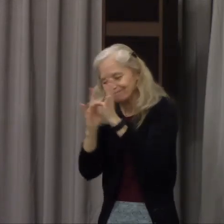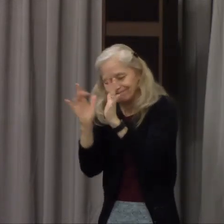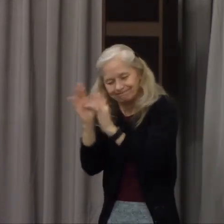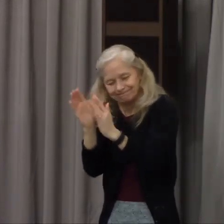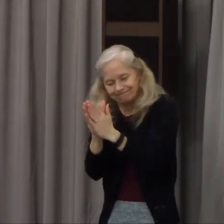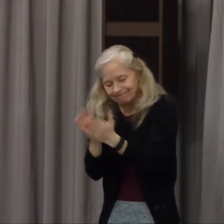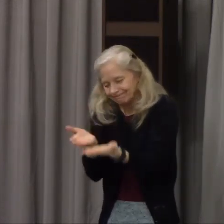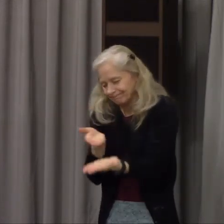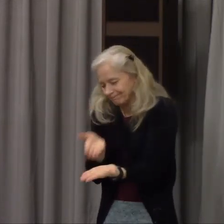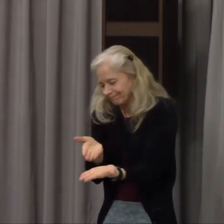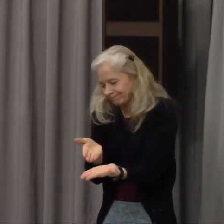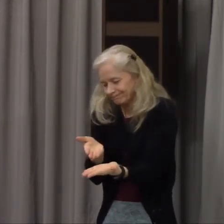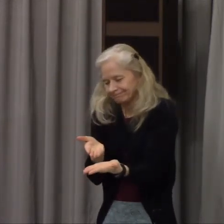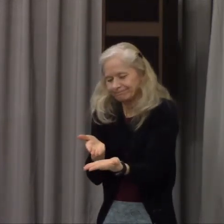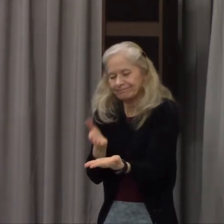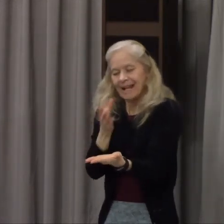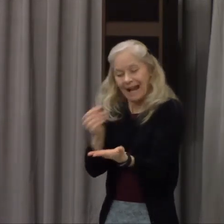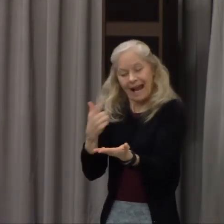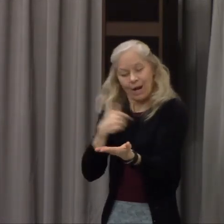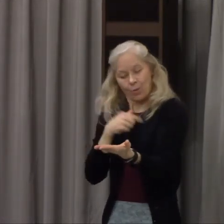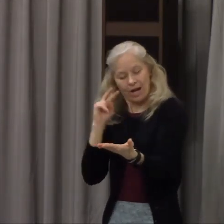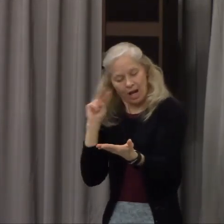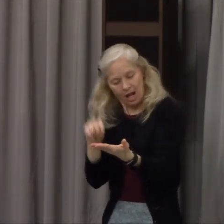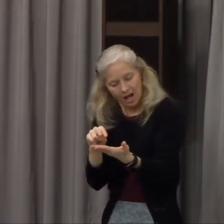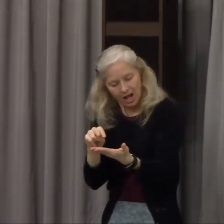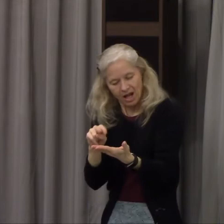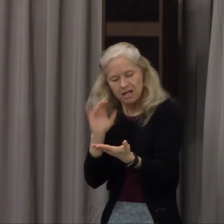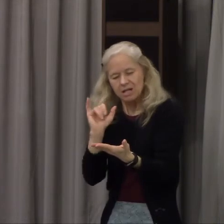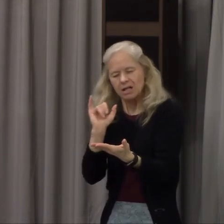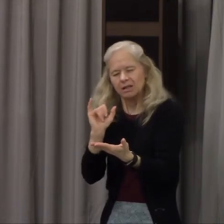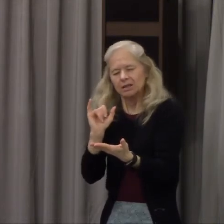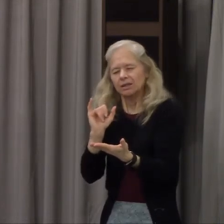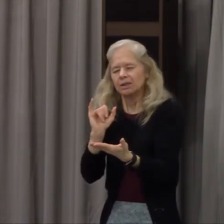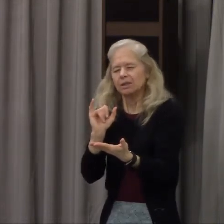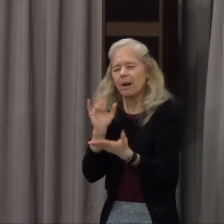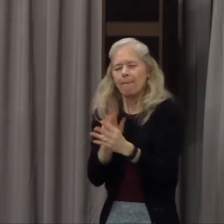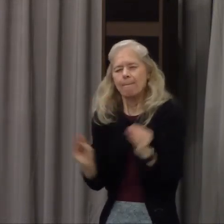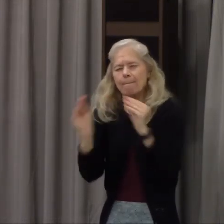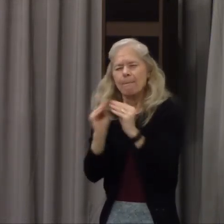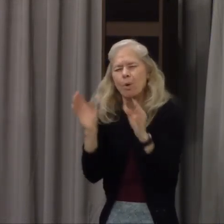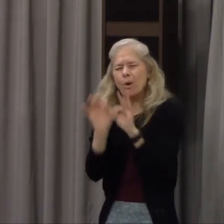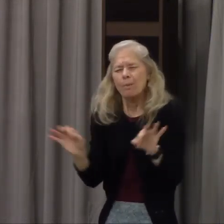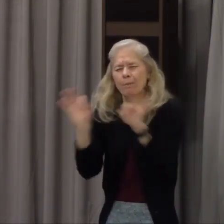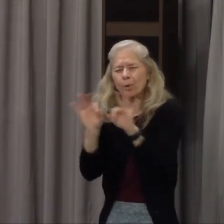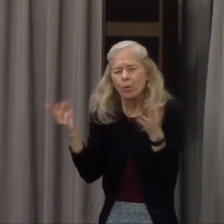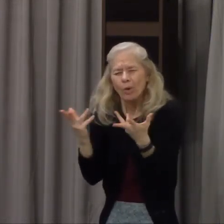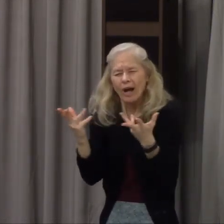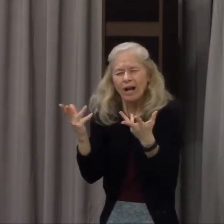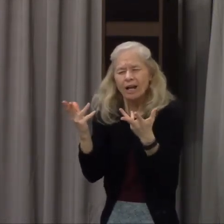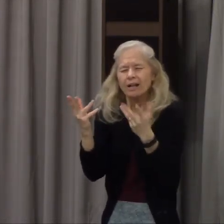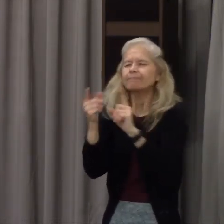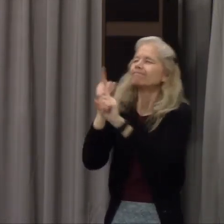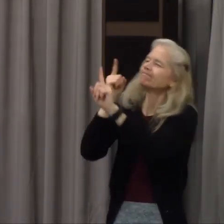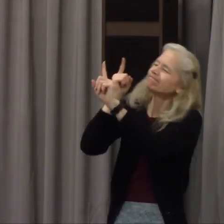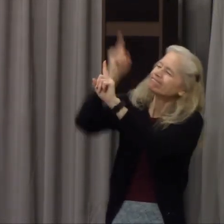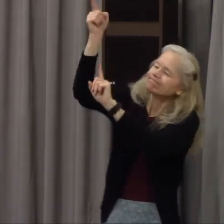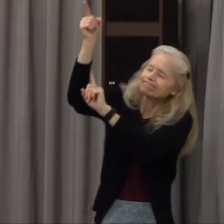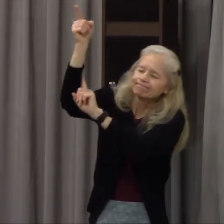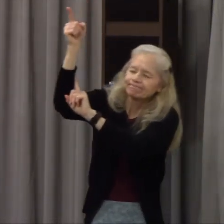eternal things. Lord, this world is going to pass away and everything on it. Dear God, it's going to be melted